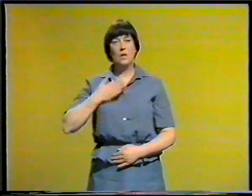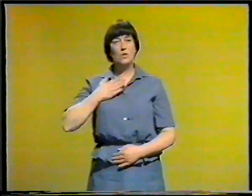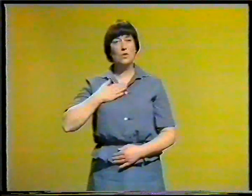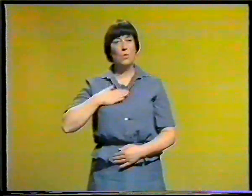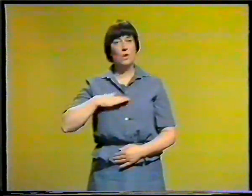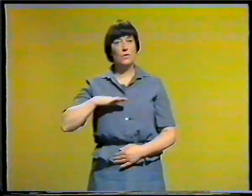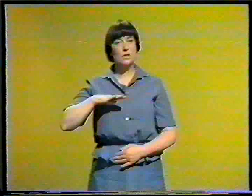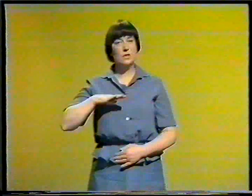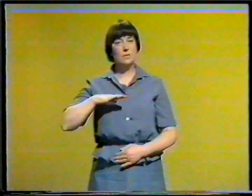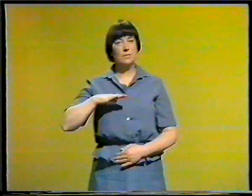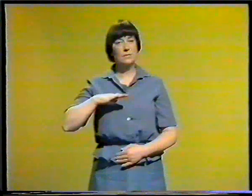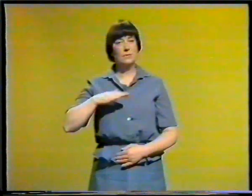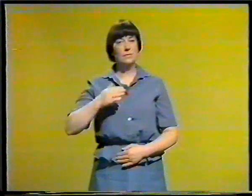To want.